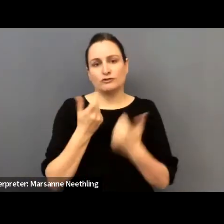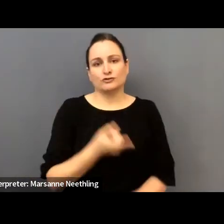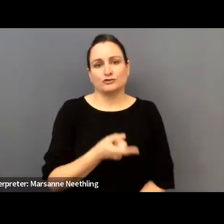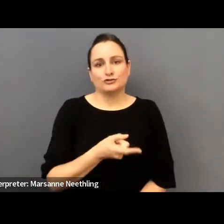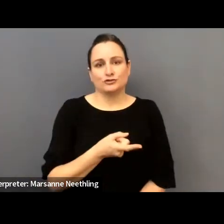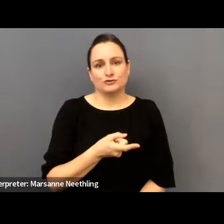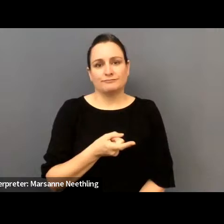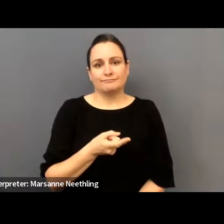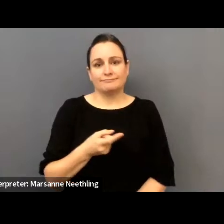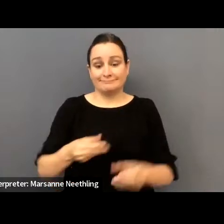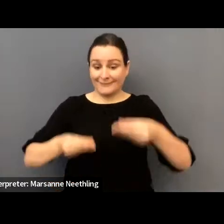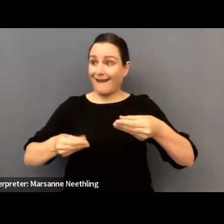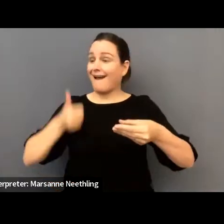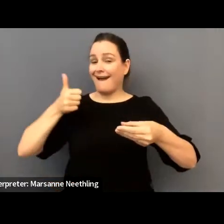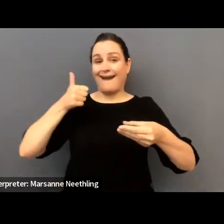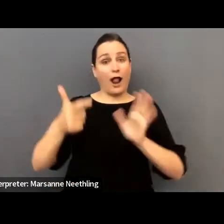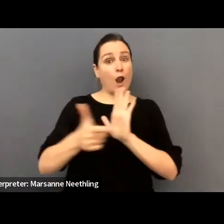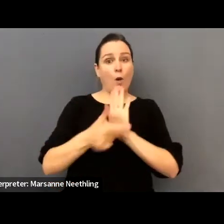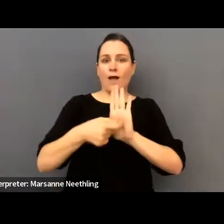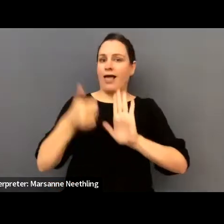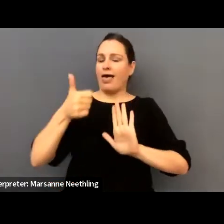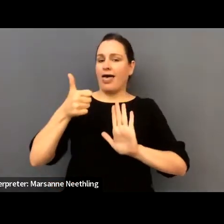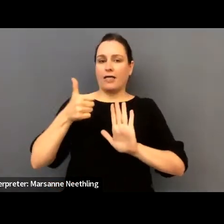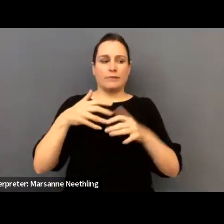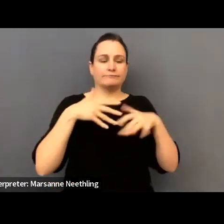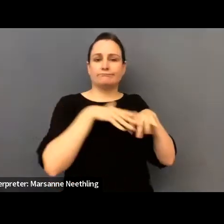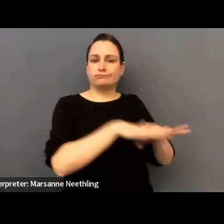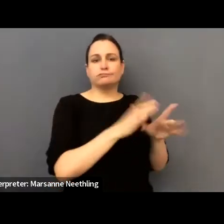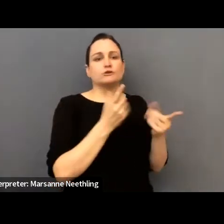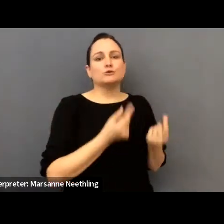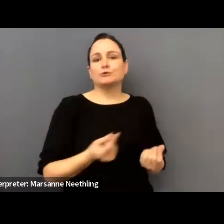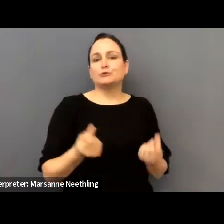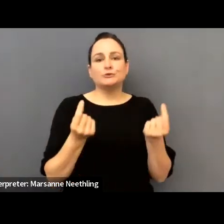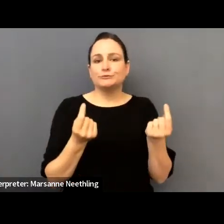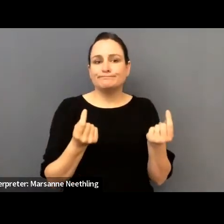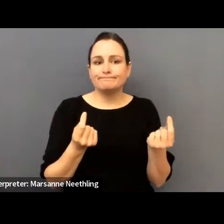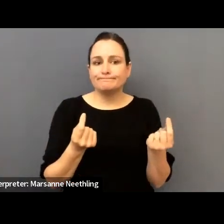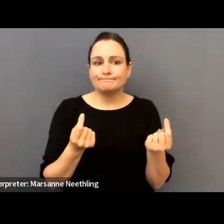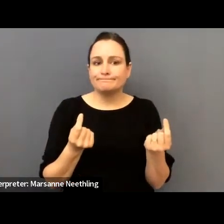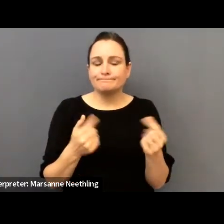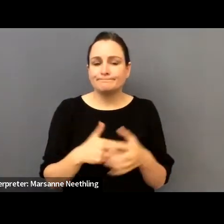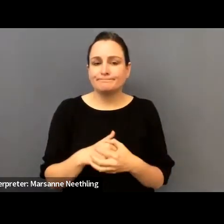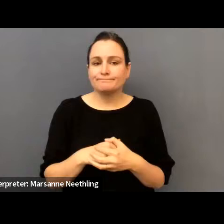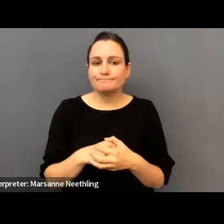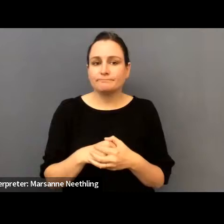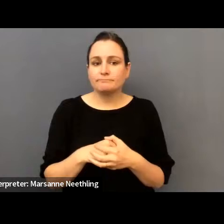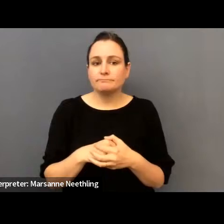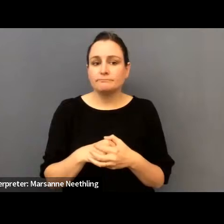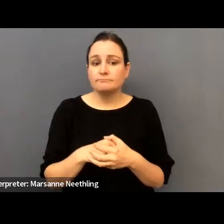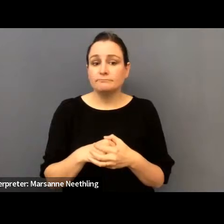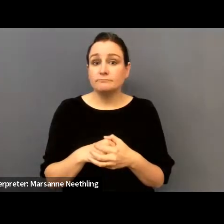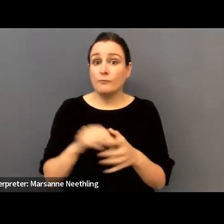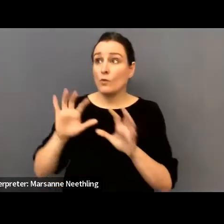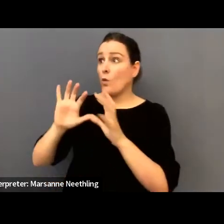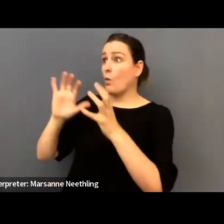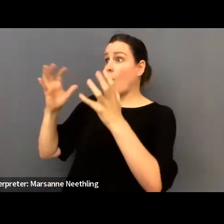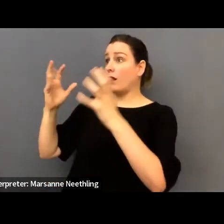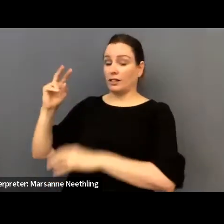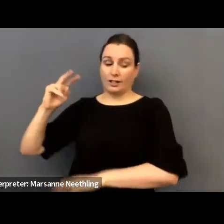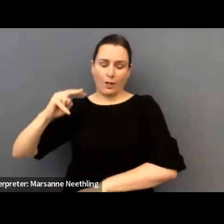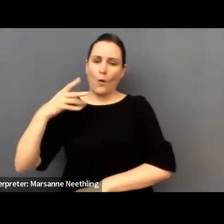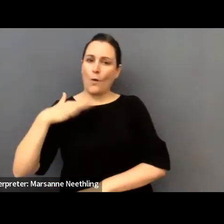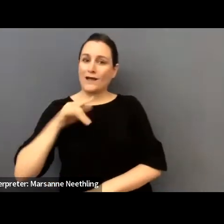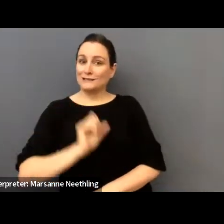We wouldn't want to be told that we have the best constitution in the world, but